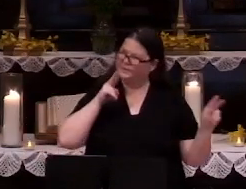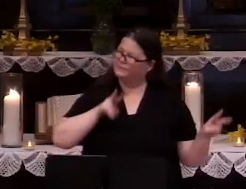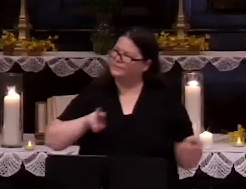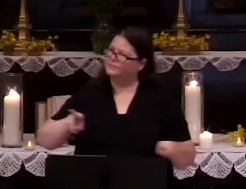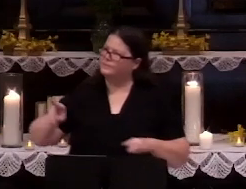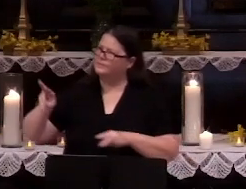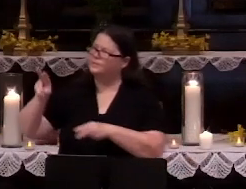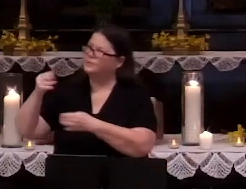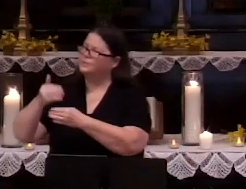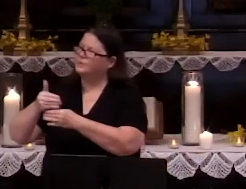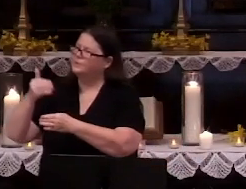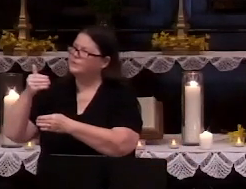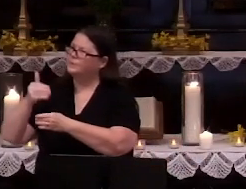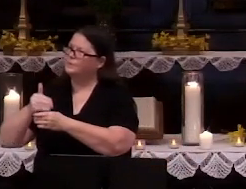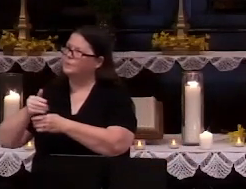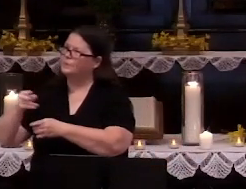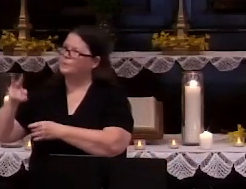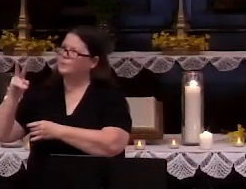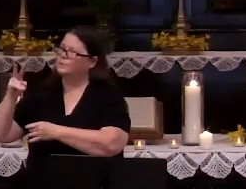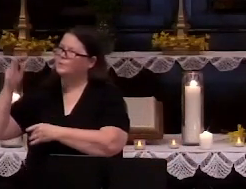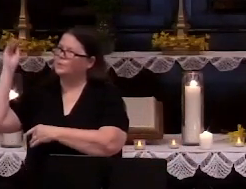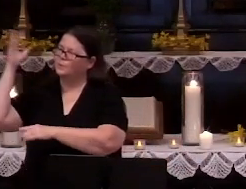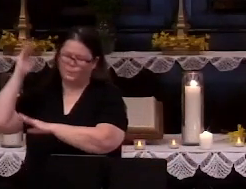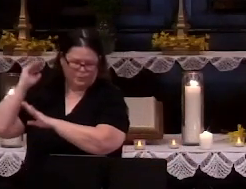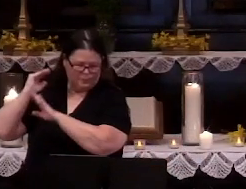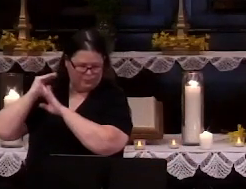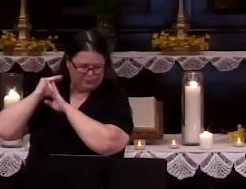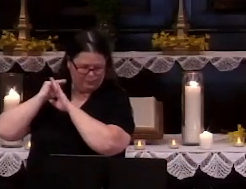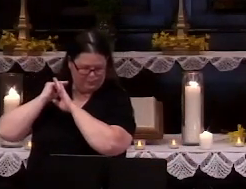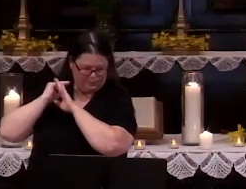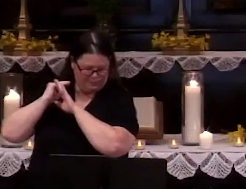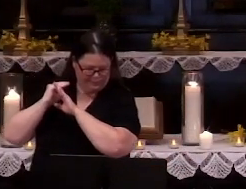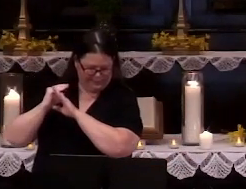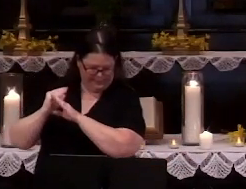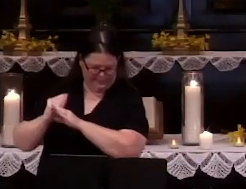the sun. So I chose